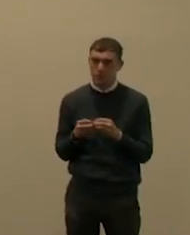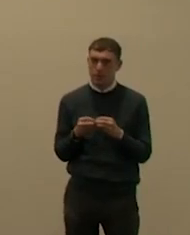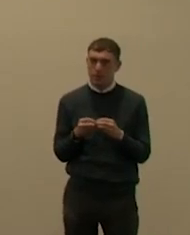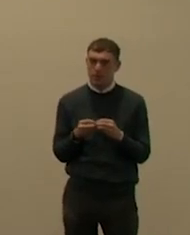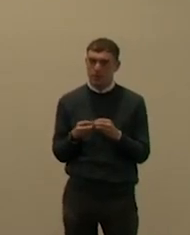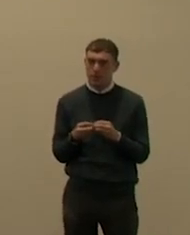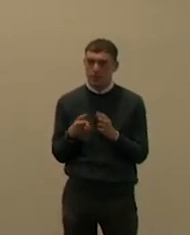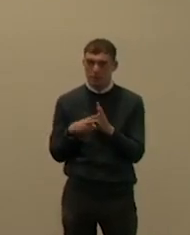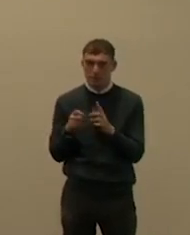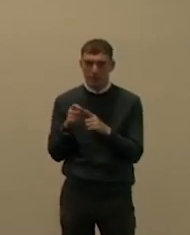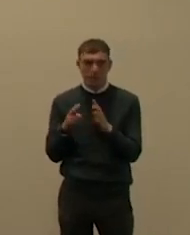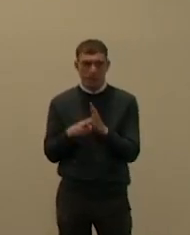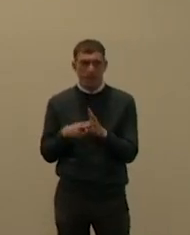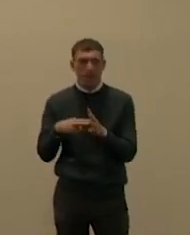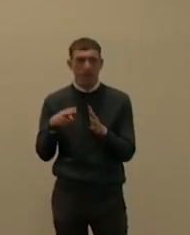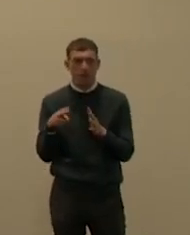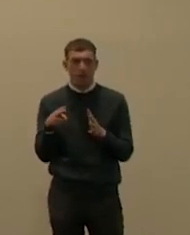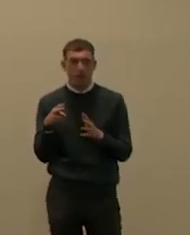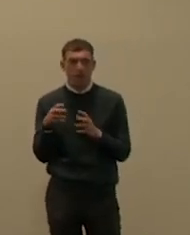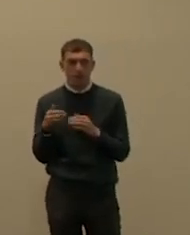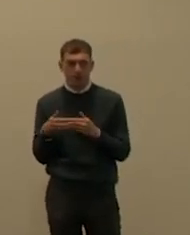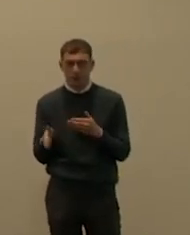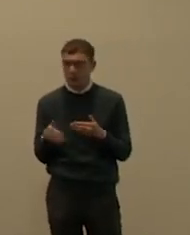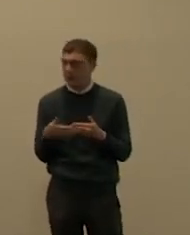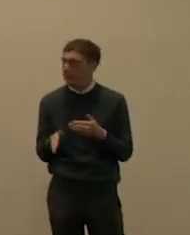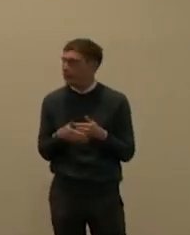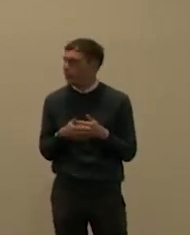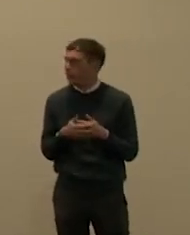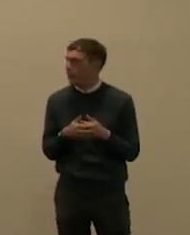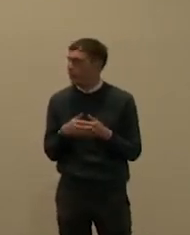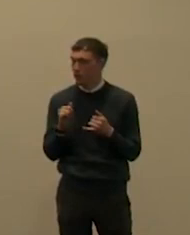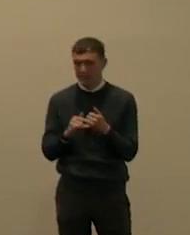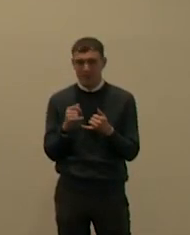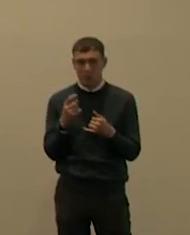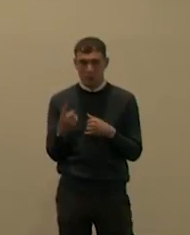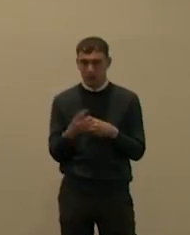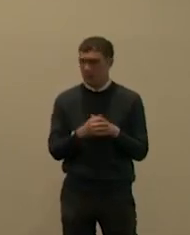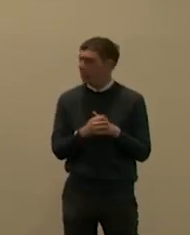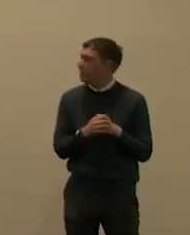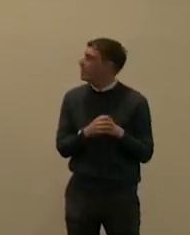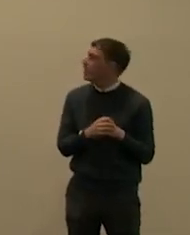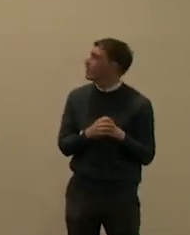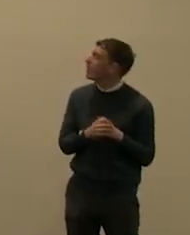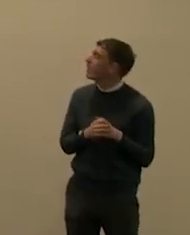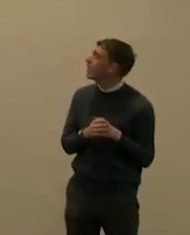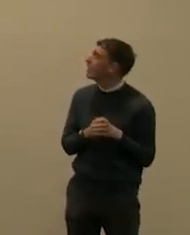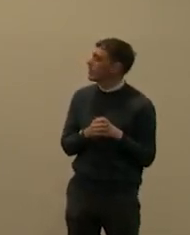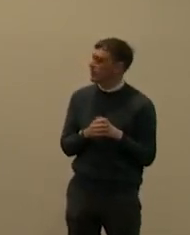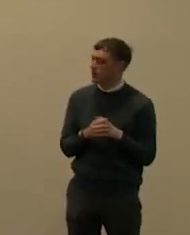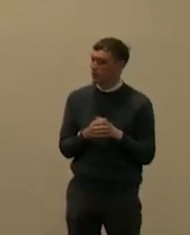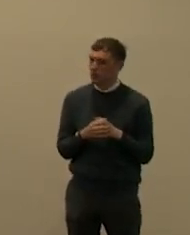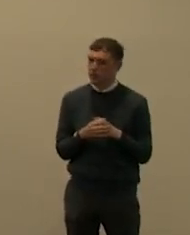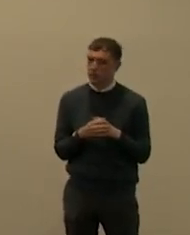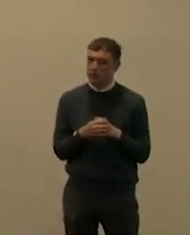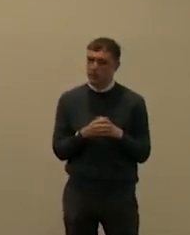from VPN gateway instance 0 and 1. Okay, so